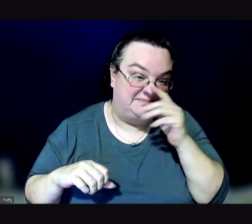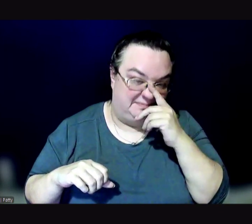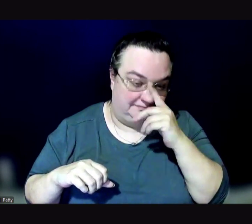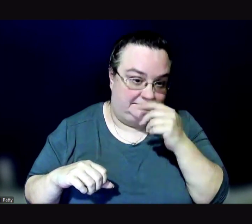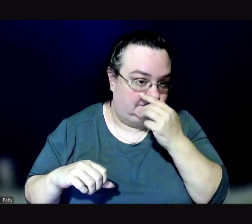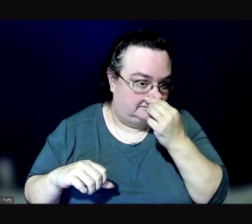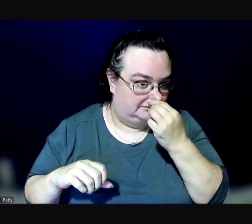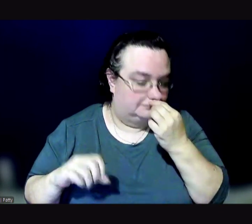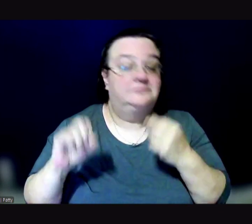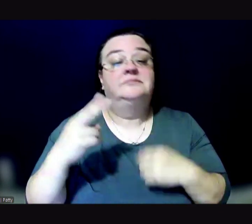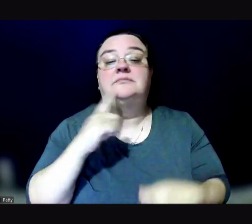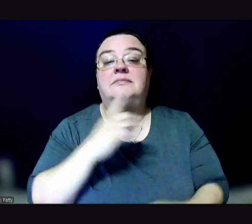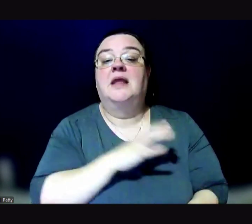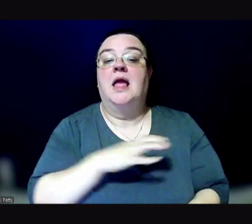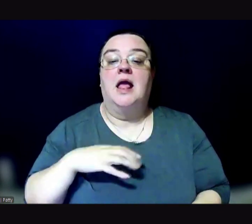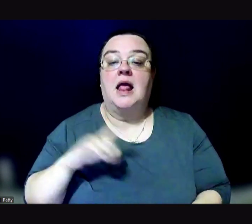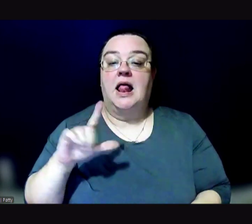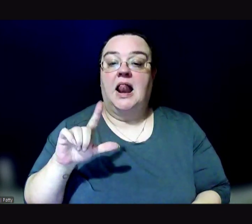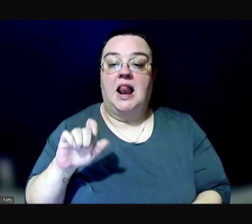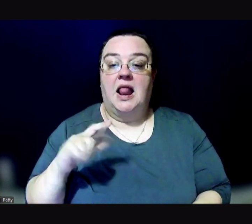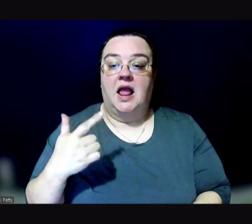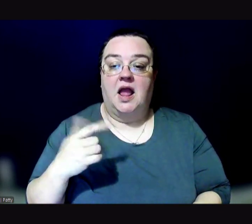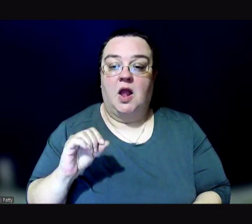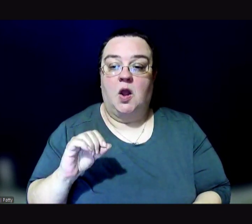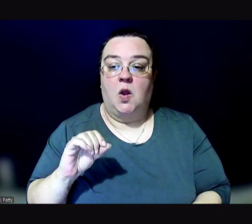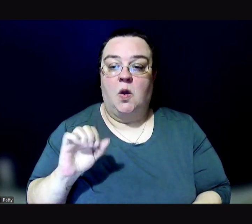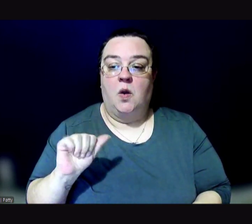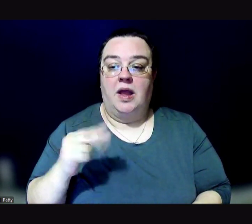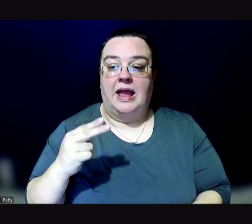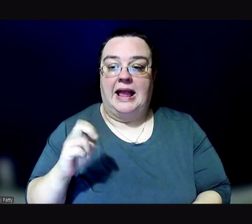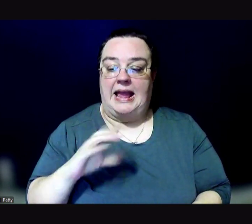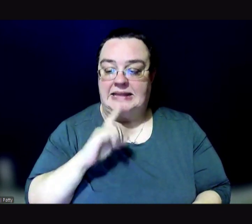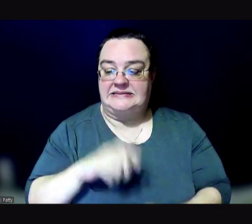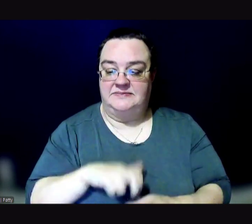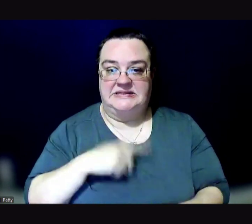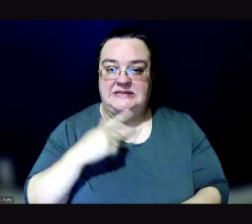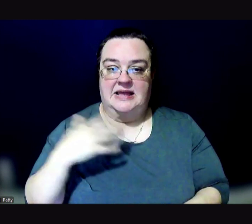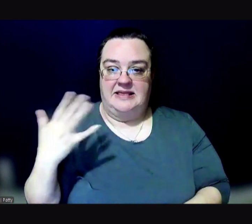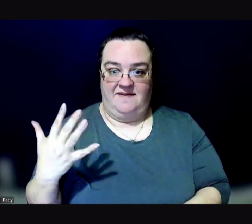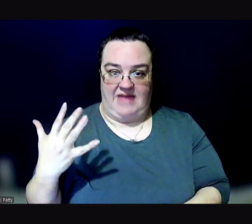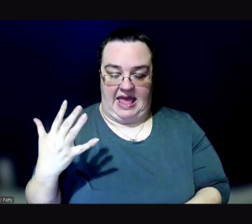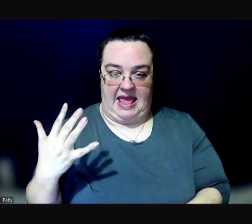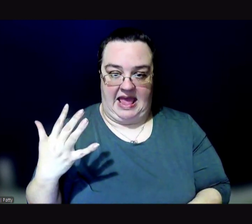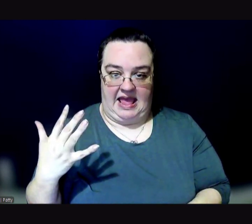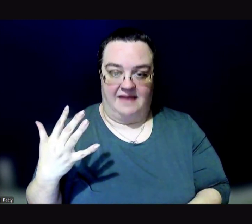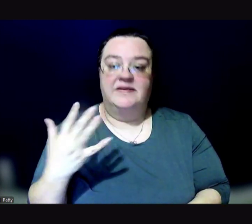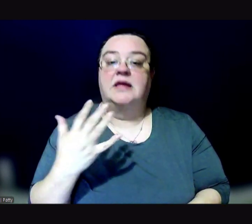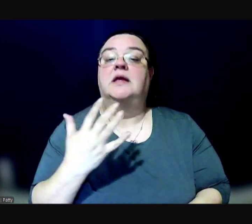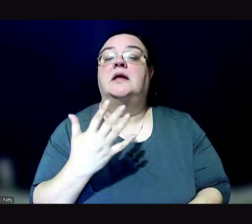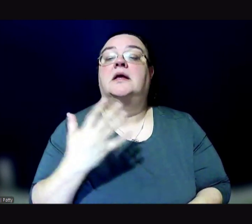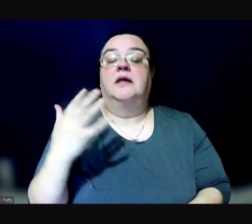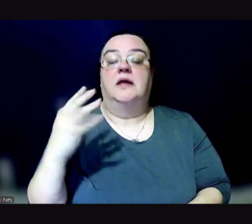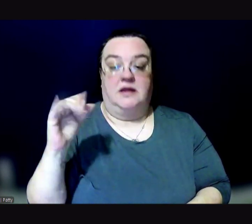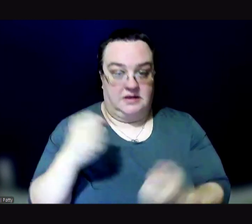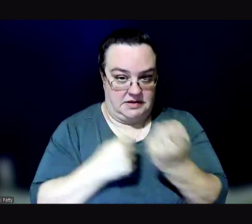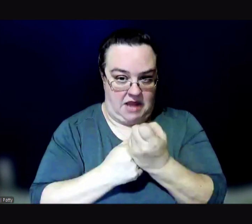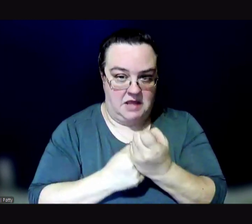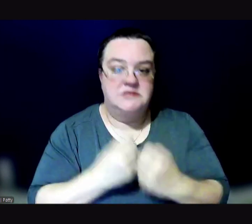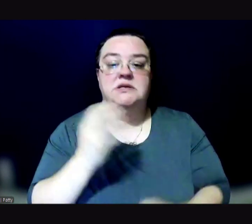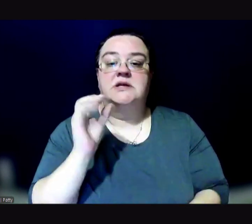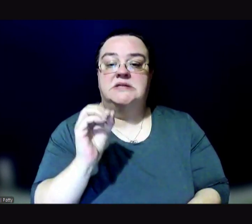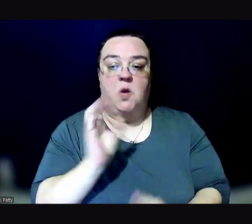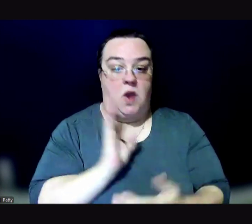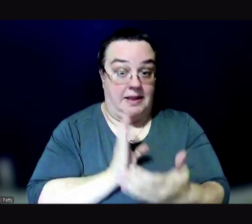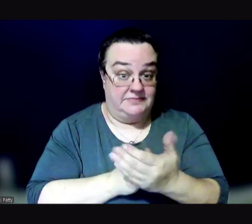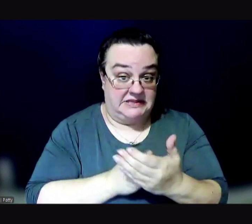Oh, Councilmember LeGloek is also abstaining. So I think that's 5-0 and 2 abstentions for the record. Did I get that